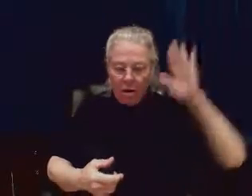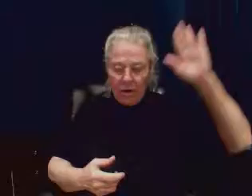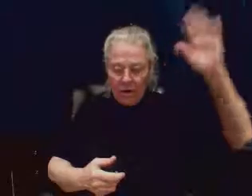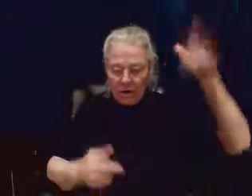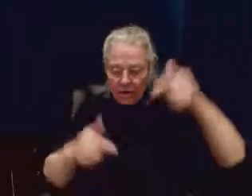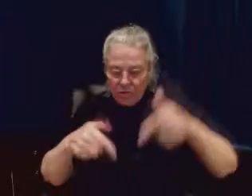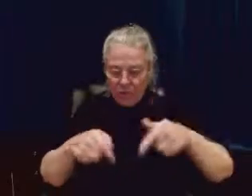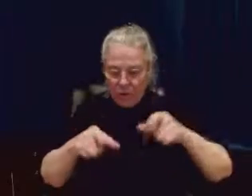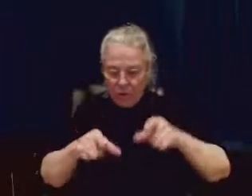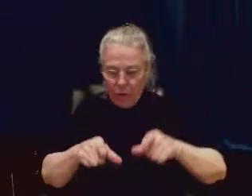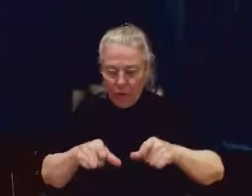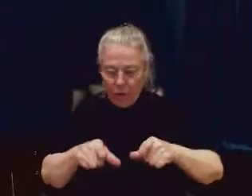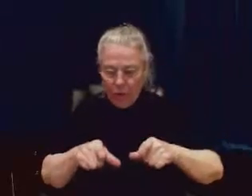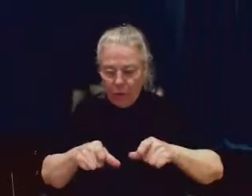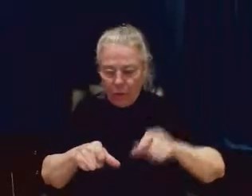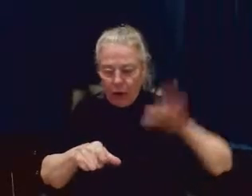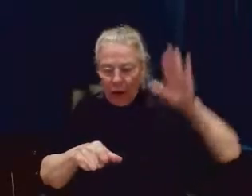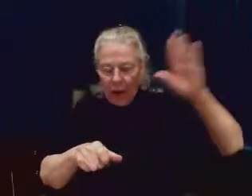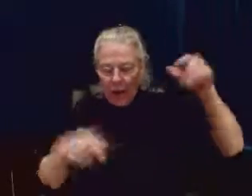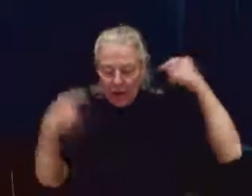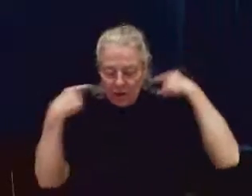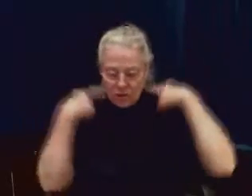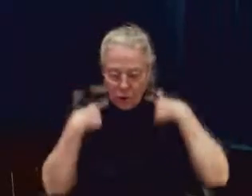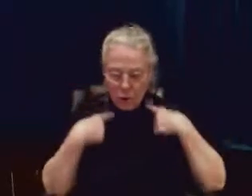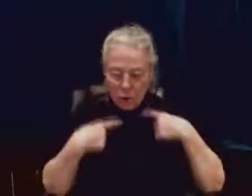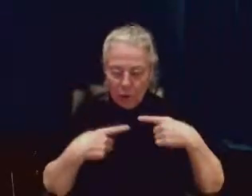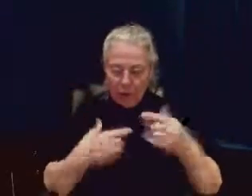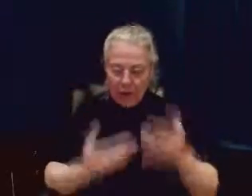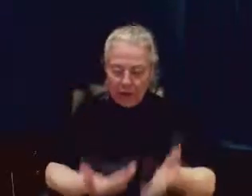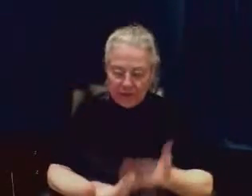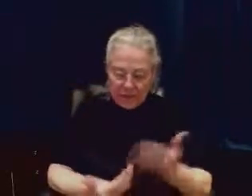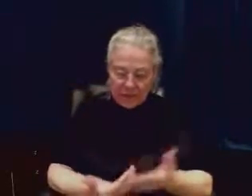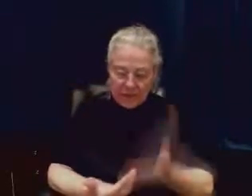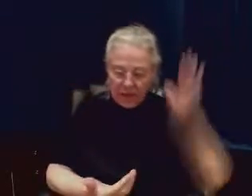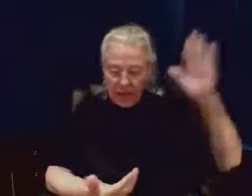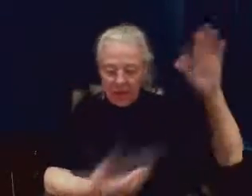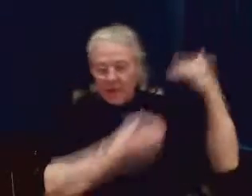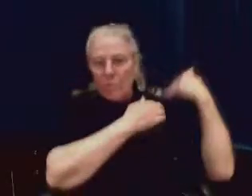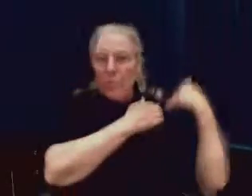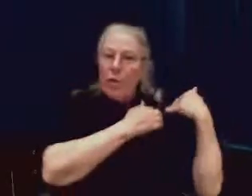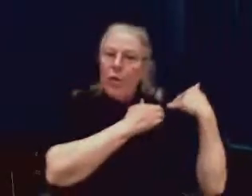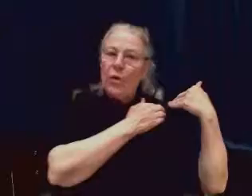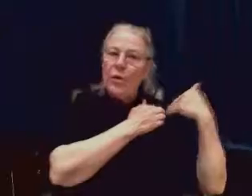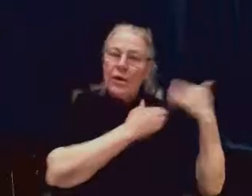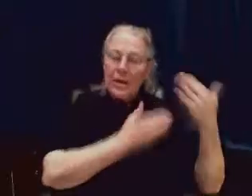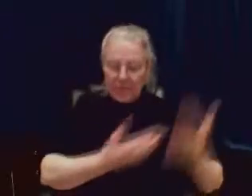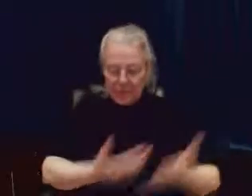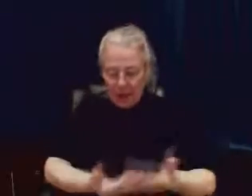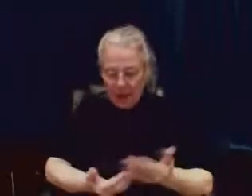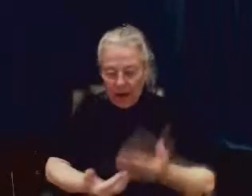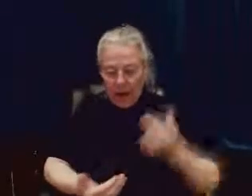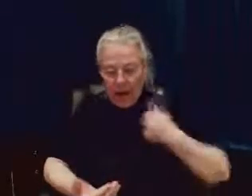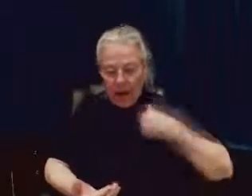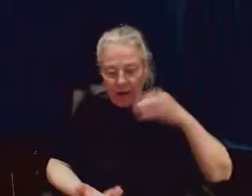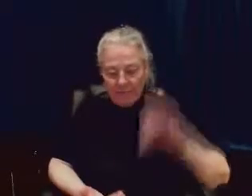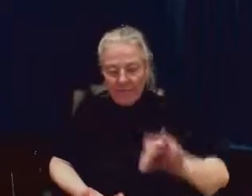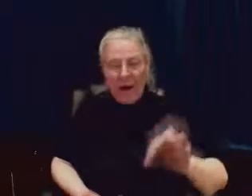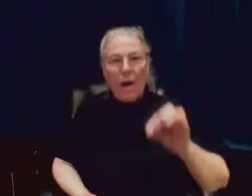heart his throne. His yoke is easy, his burden is light. I